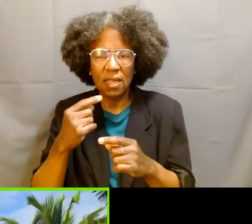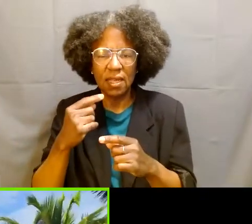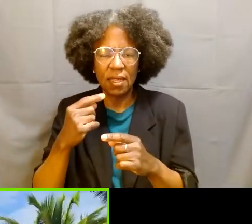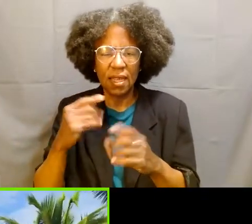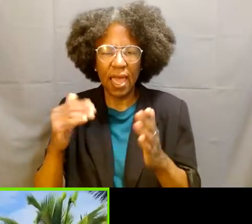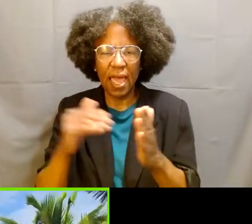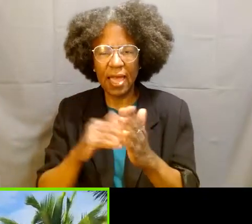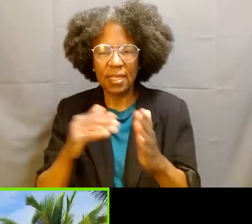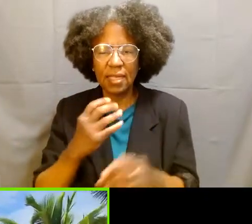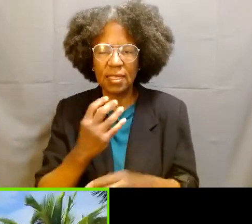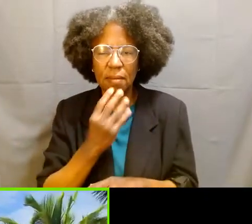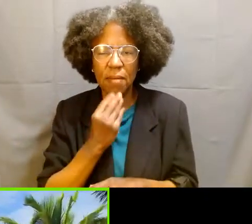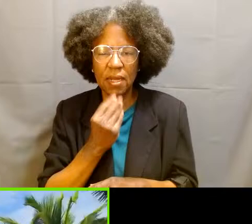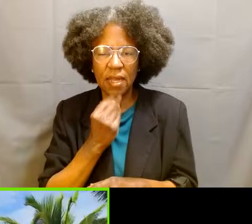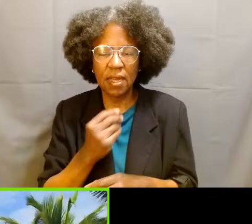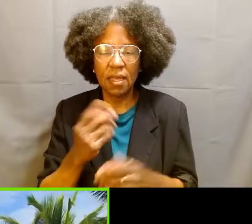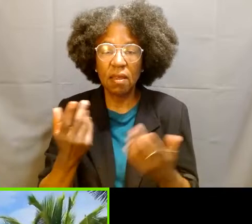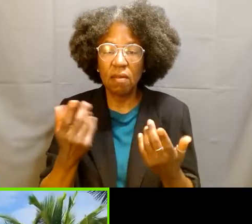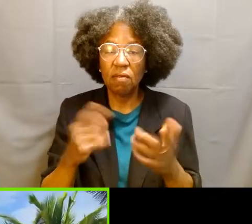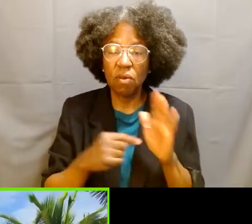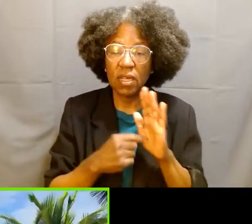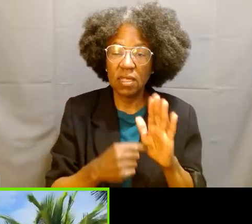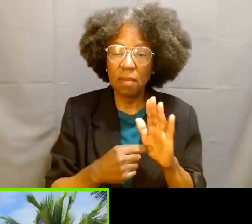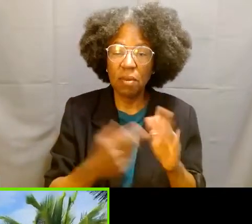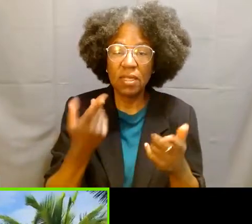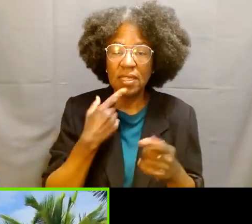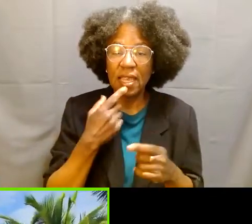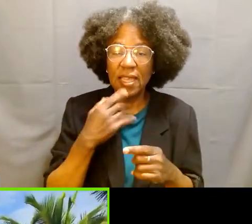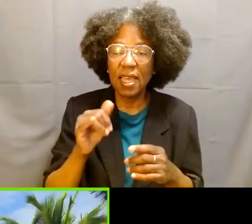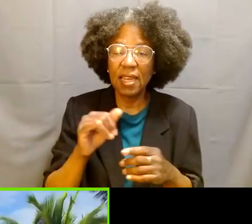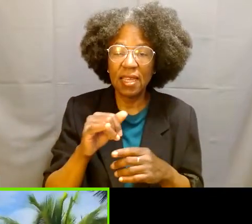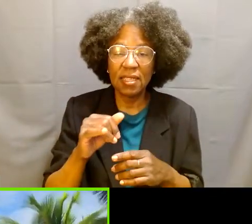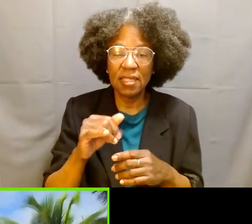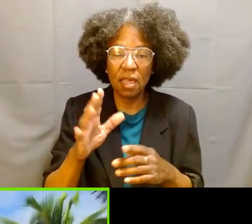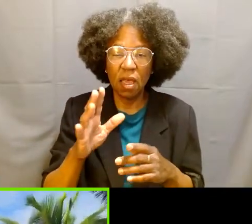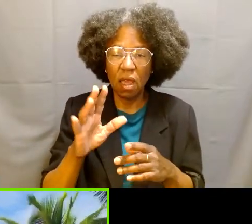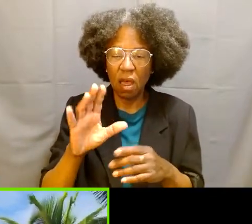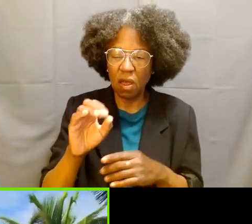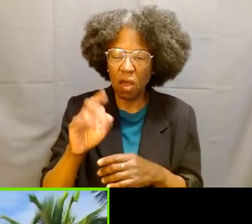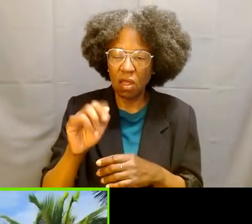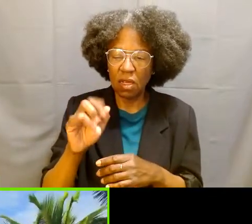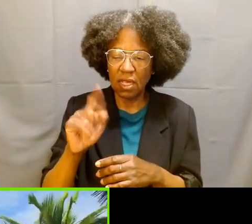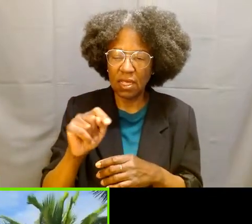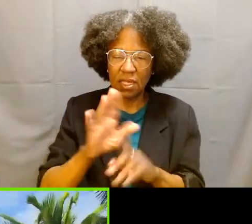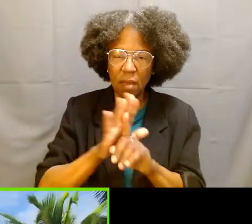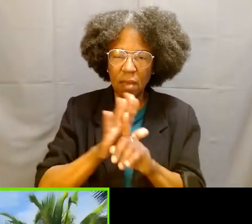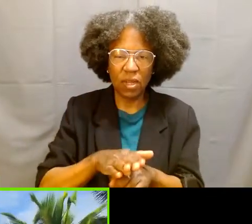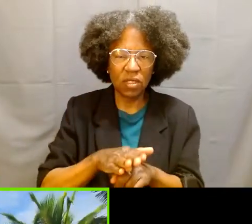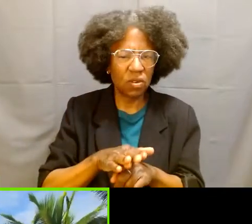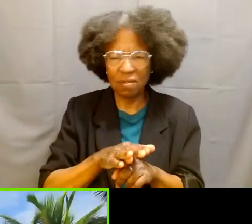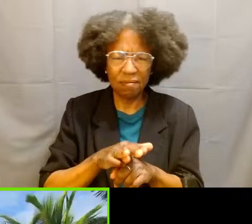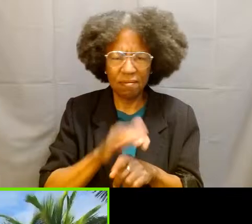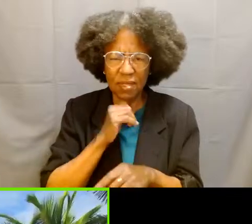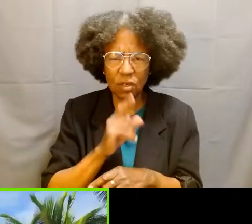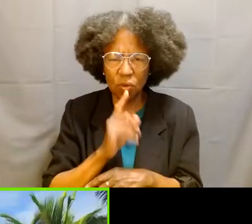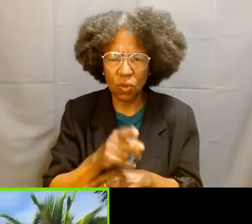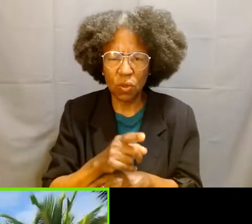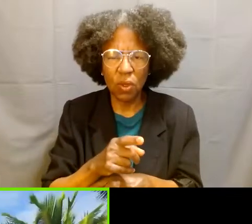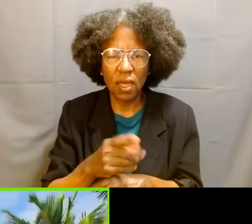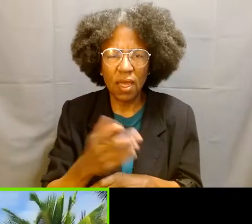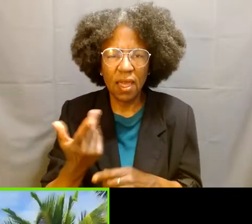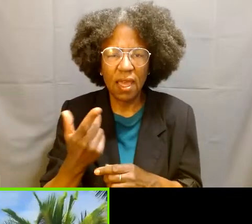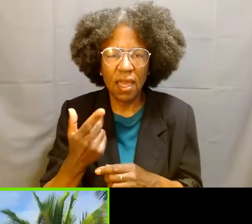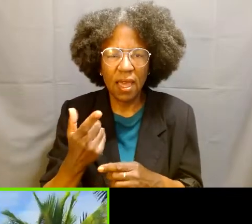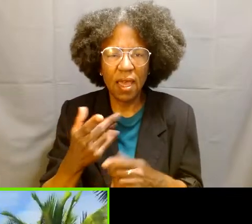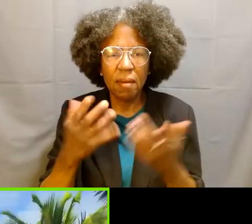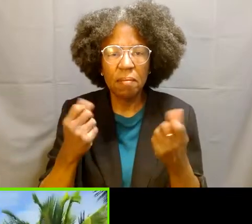Israel as a colonist oppressor is far from the truth, as if it ignored the fact that most Israeli citizens are descendants